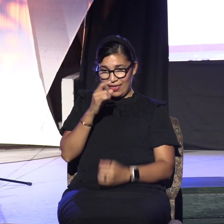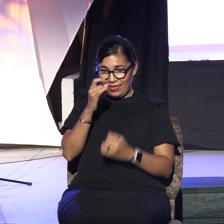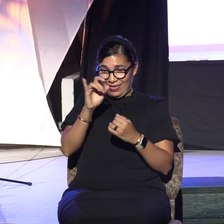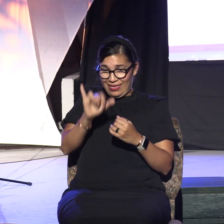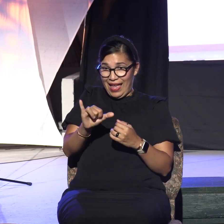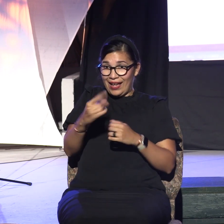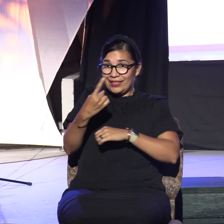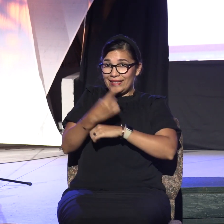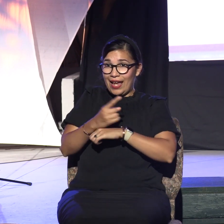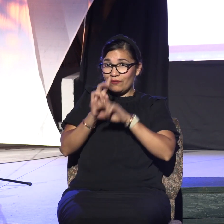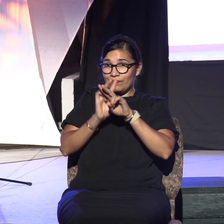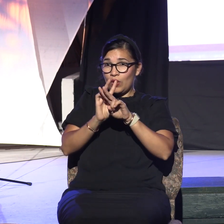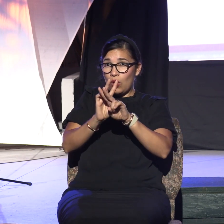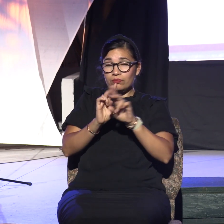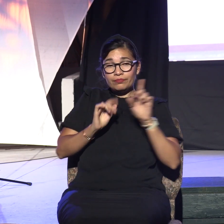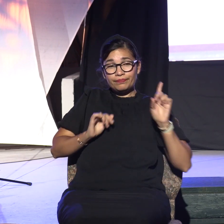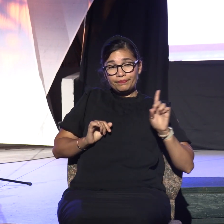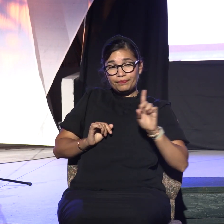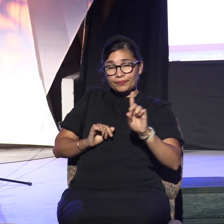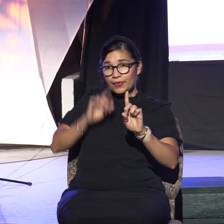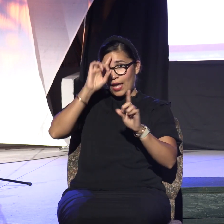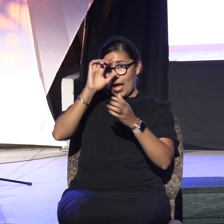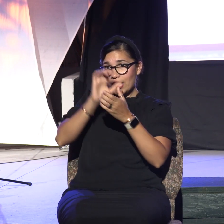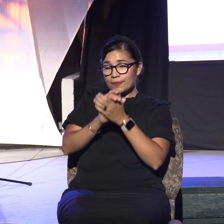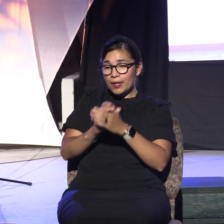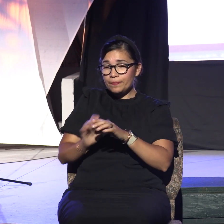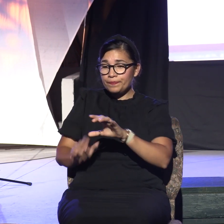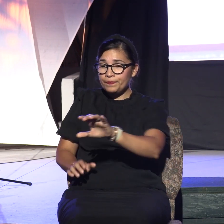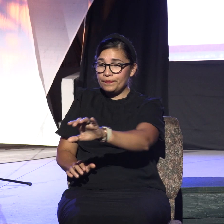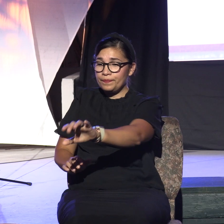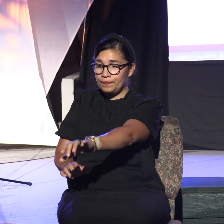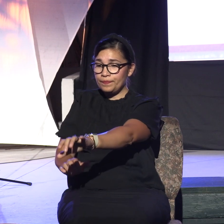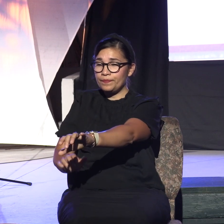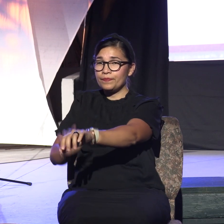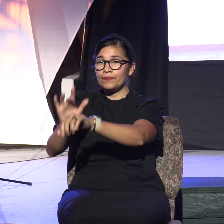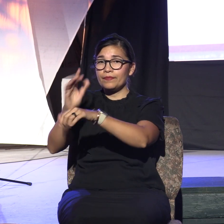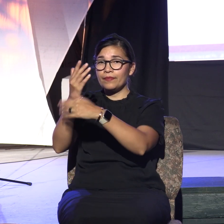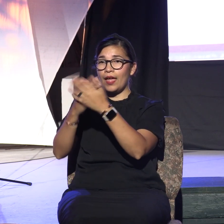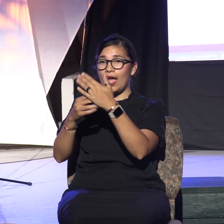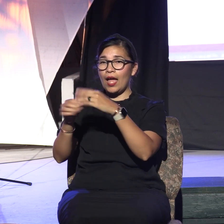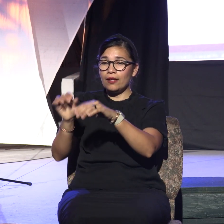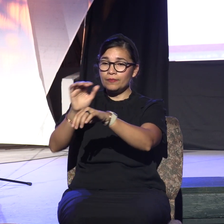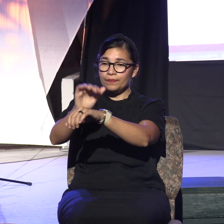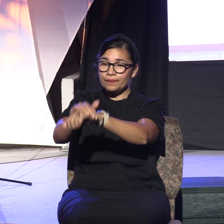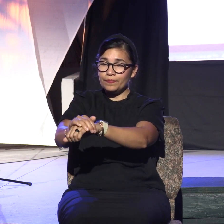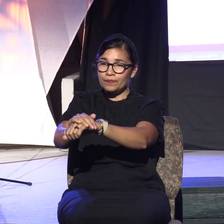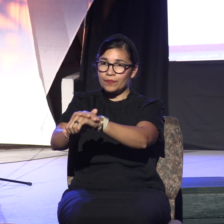And in that moment he looked up to me and he said, it seems like yesterday